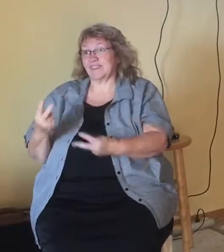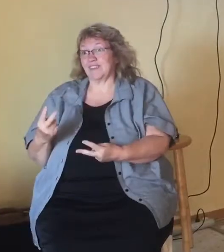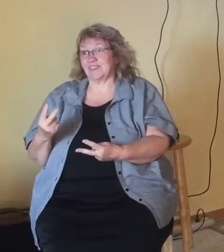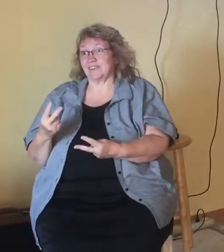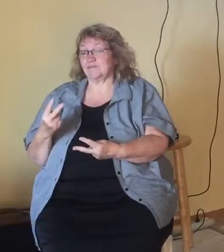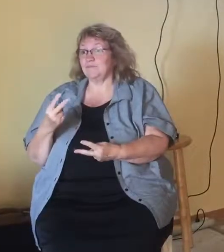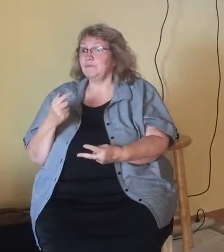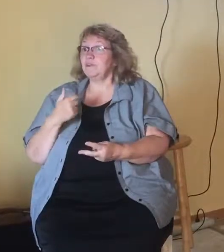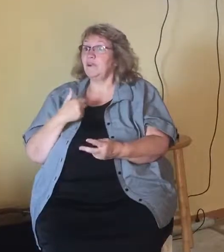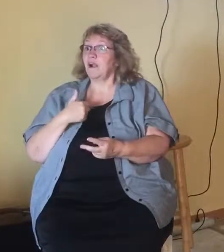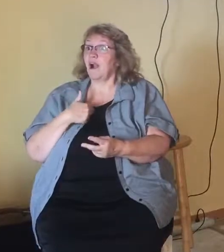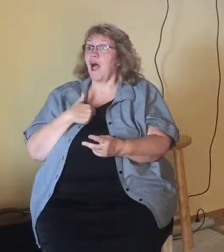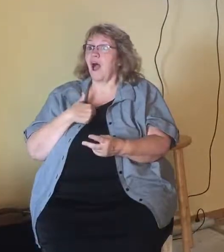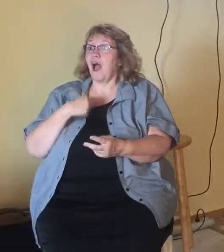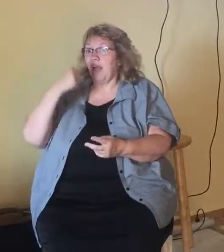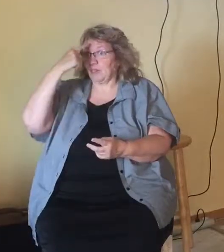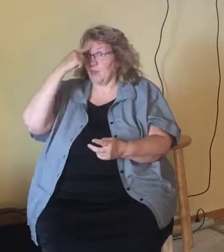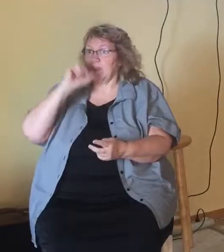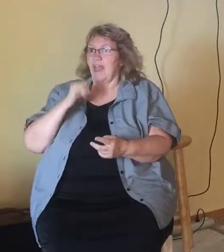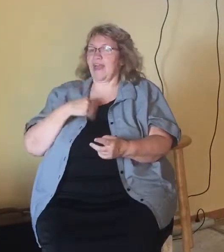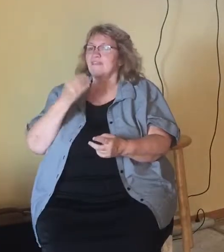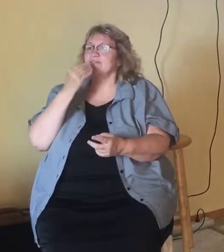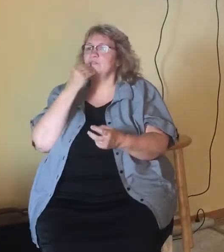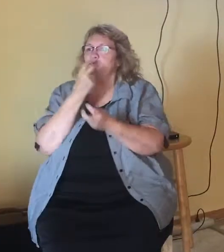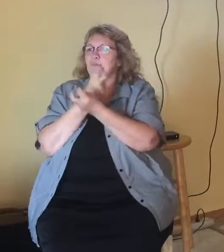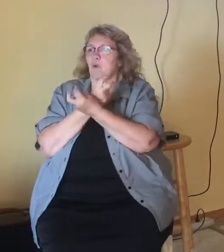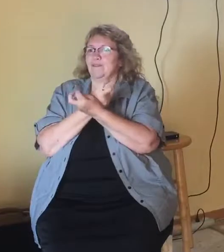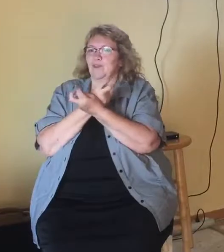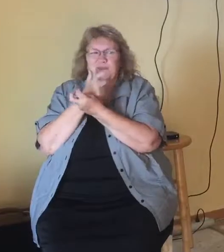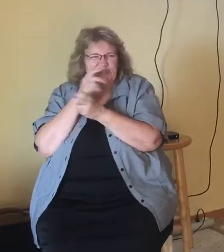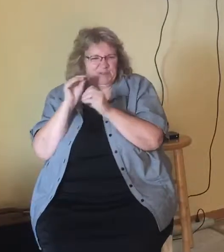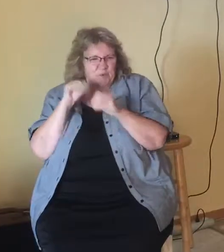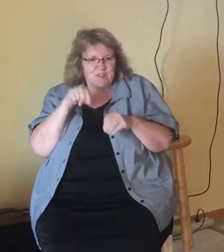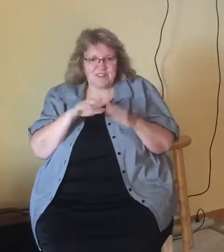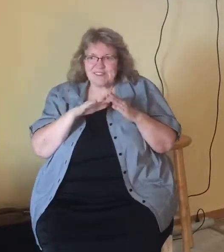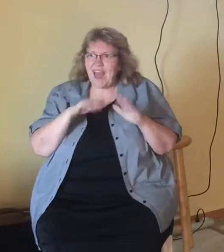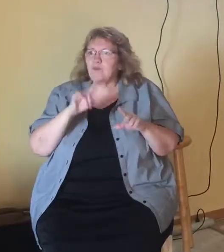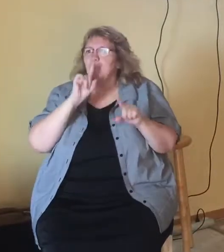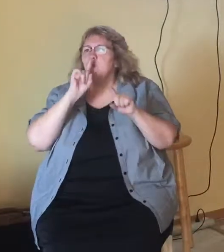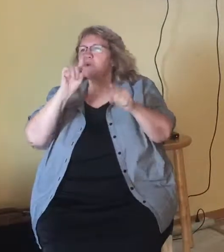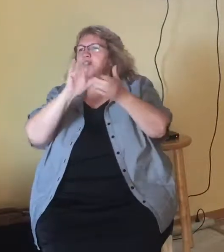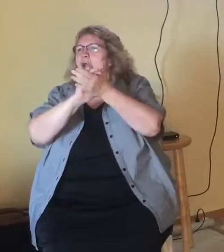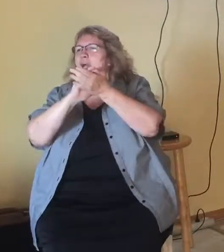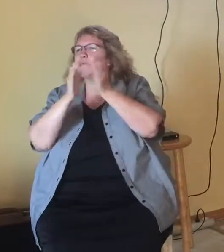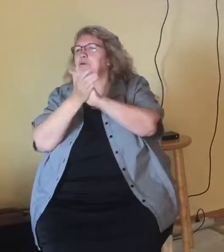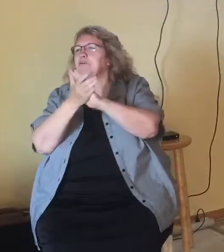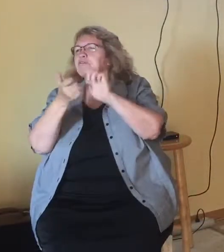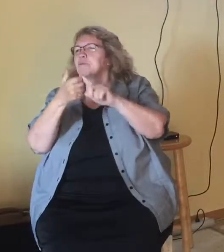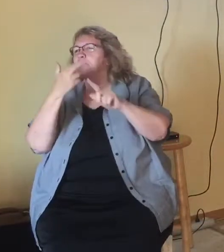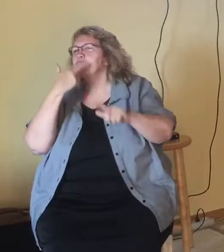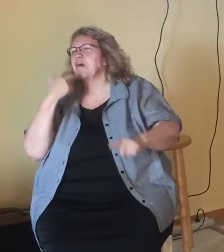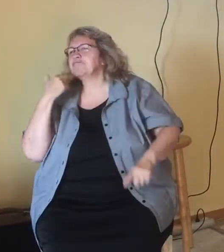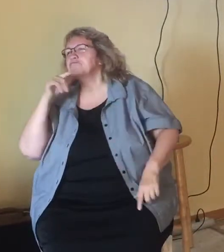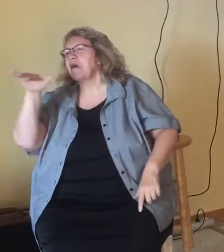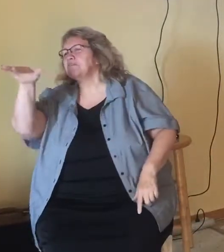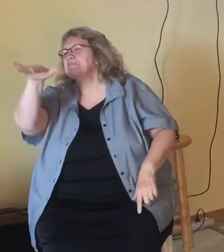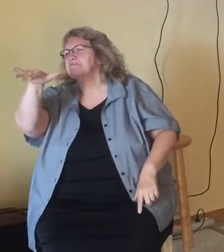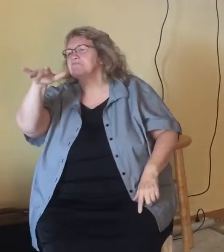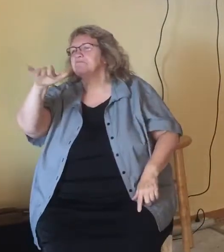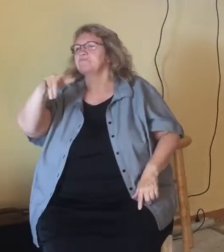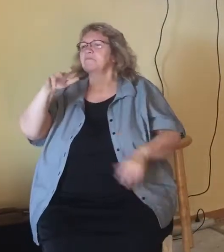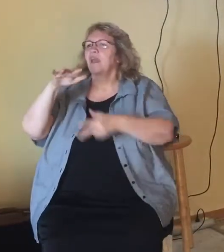I was positive that I had food poisoning. We had just moved into this house, we had ordered hamburgers from the restaurant around the street,